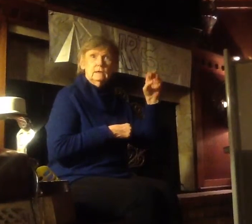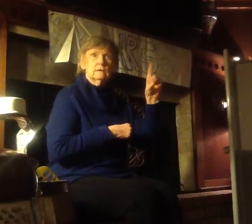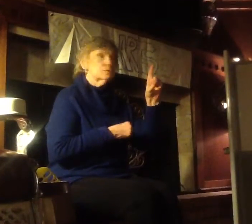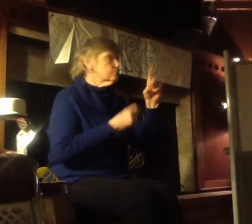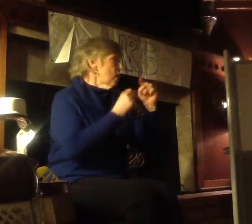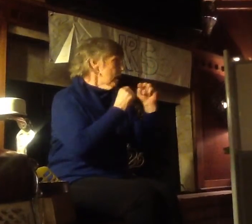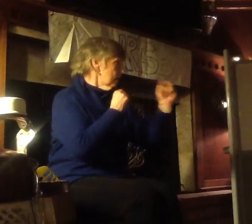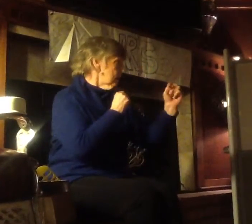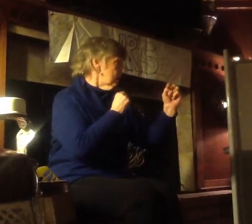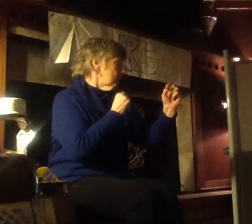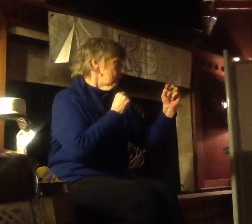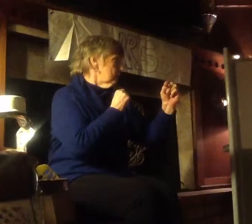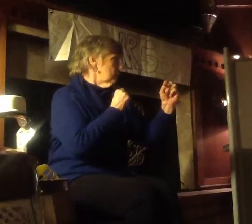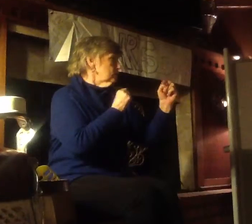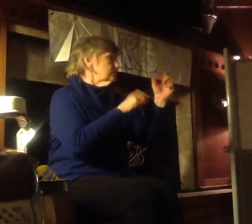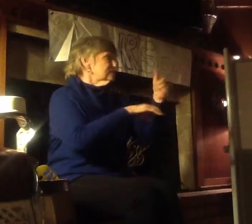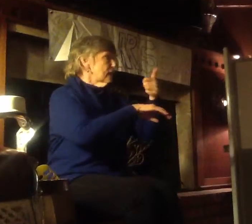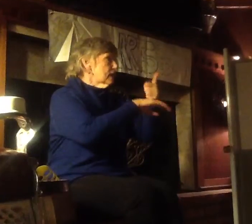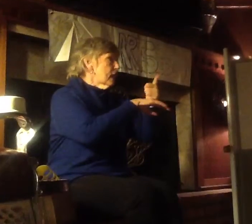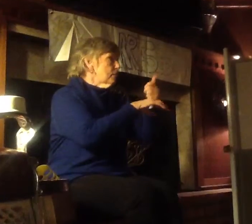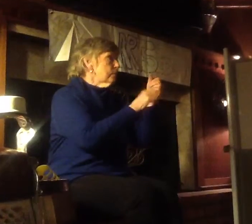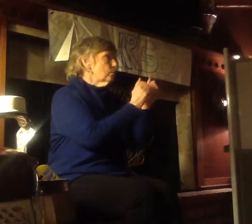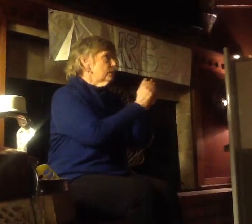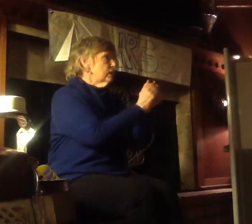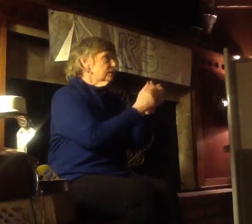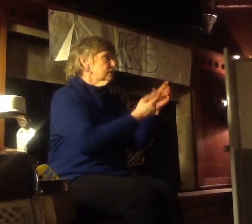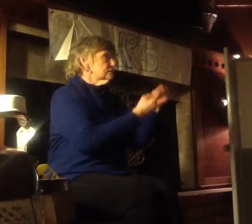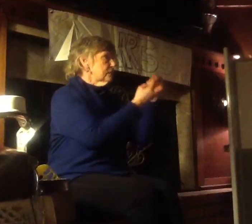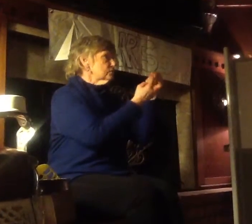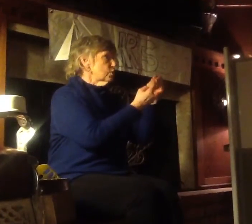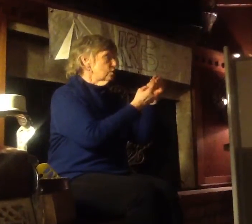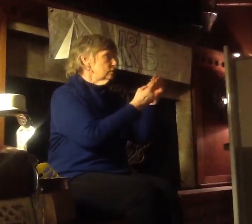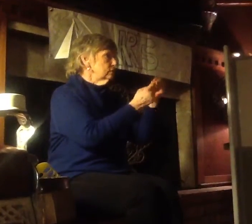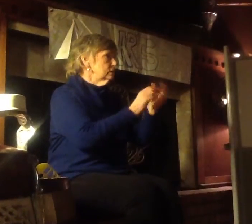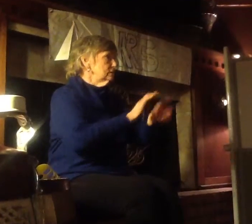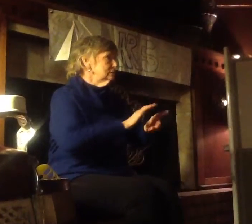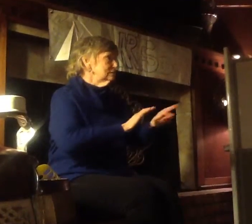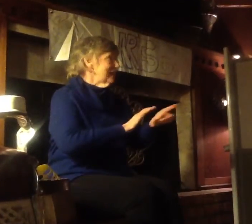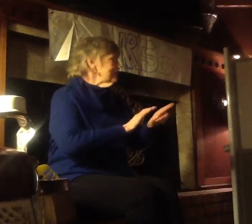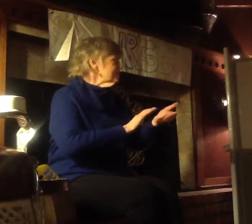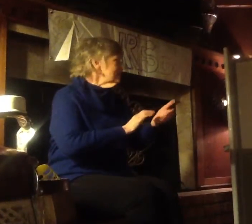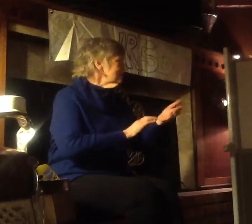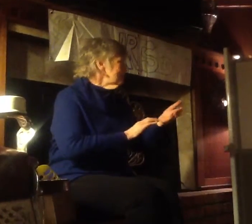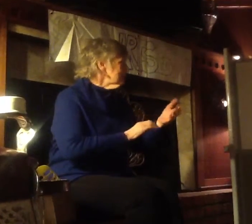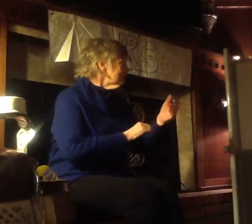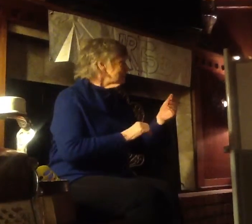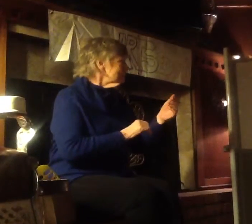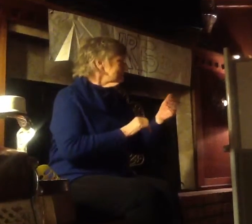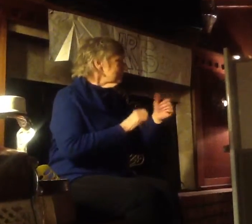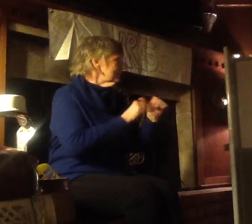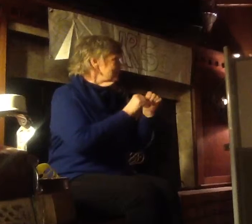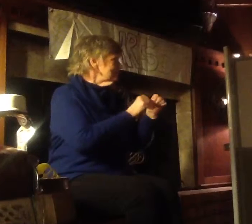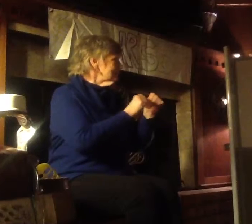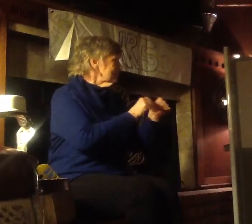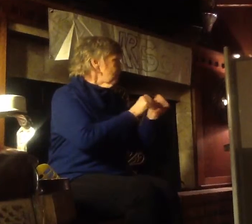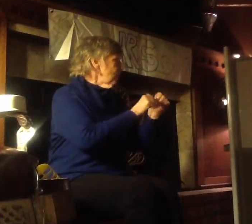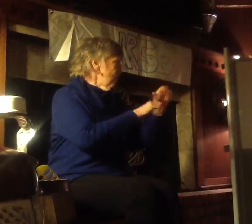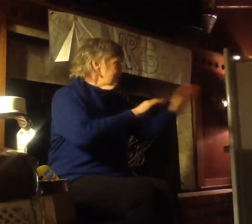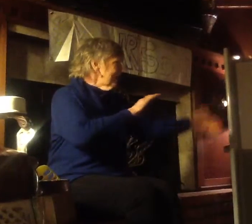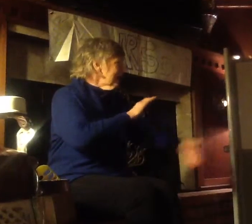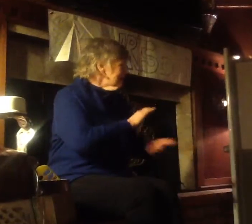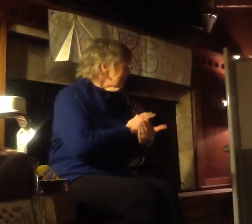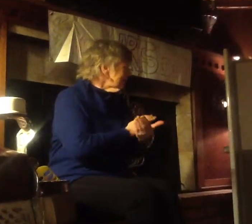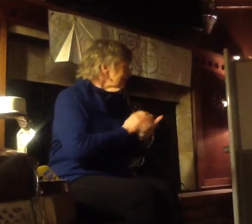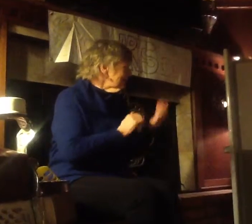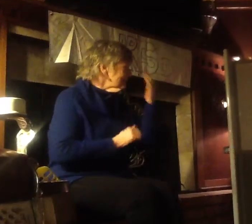refrigerated truck to set up with a special engine that would go